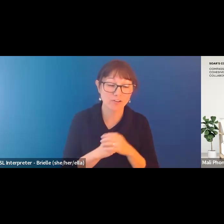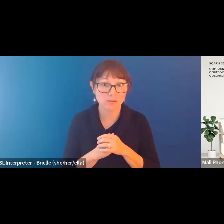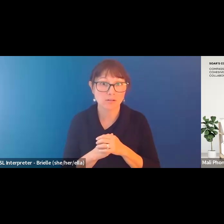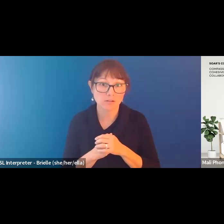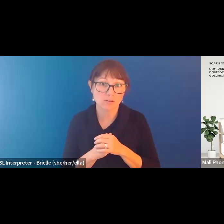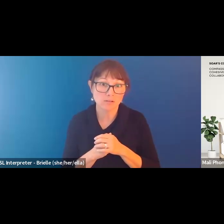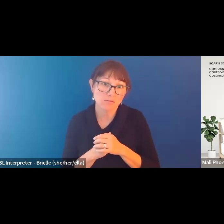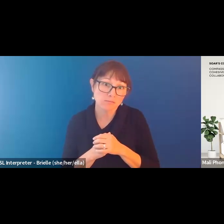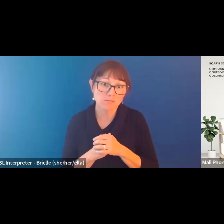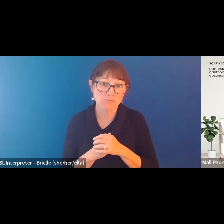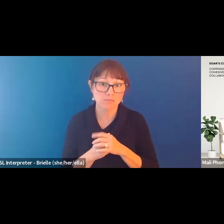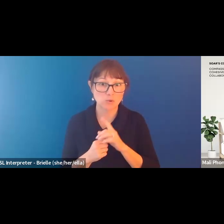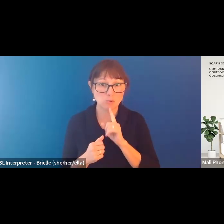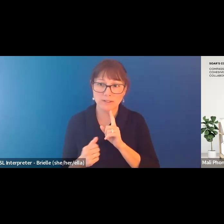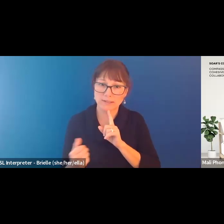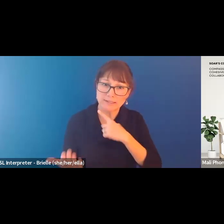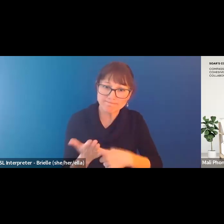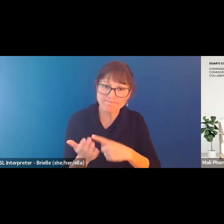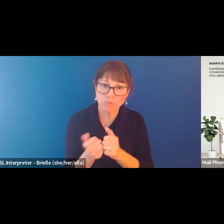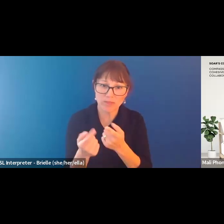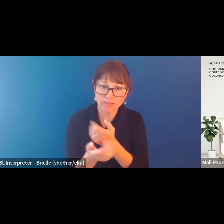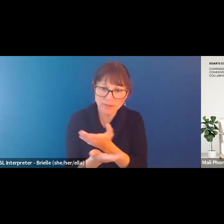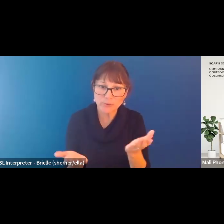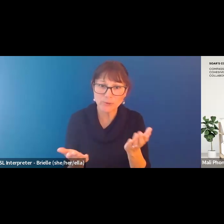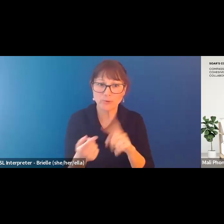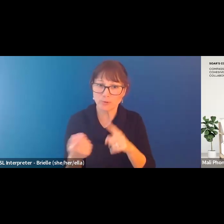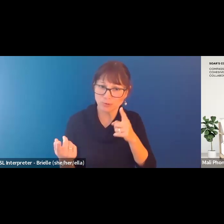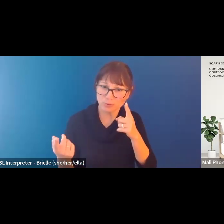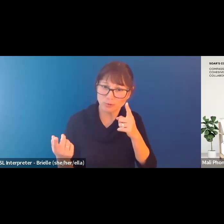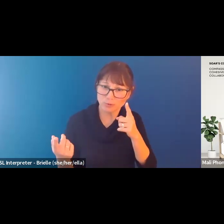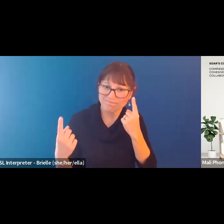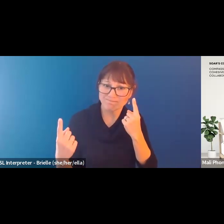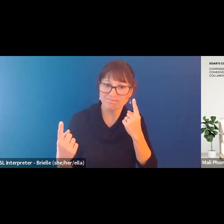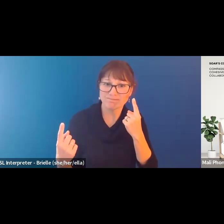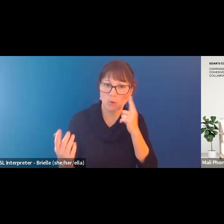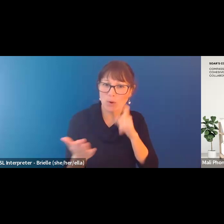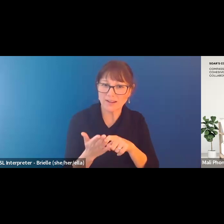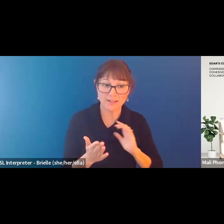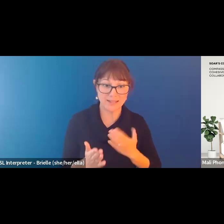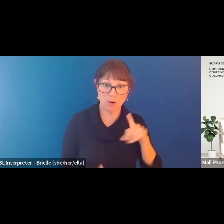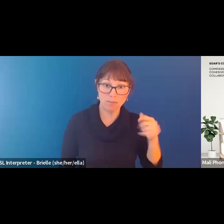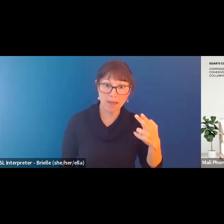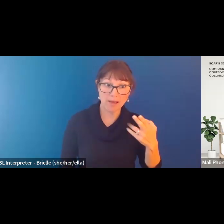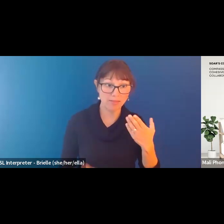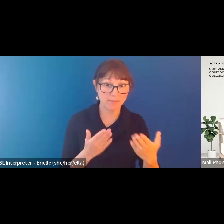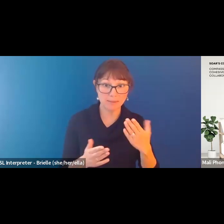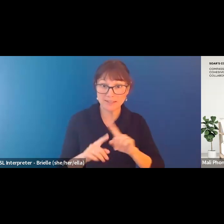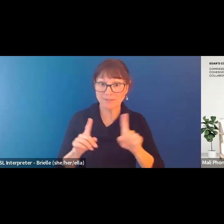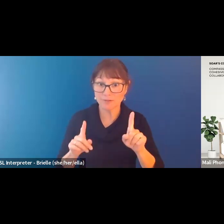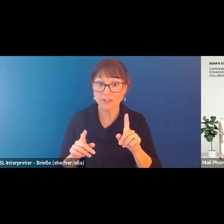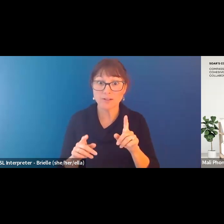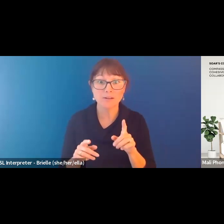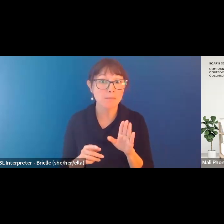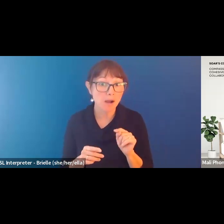to really convene with you to recognize that although our paths may differ, our drive and our dedication to